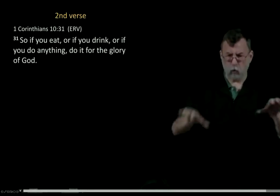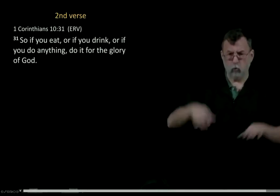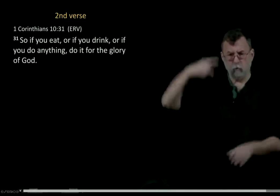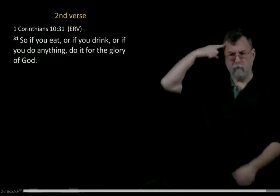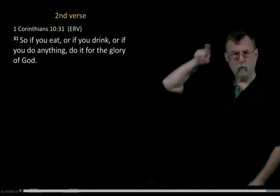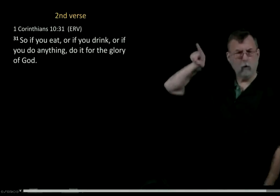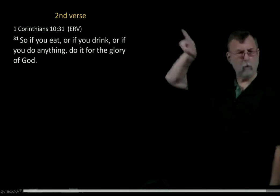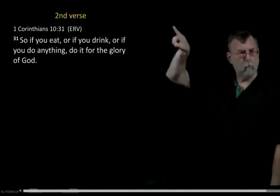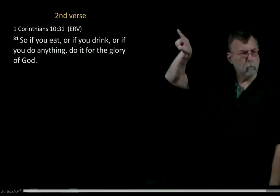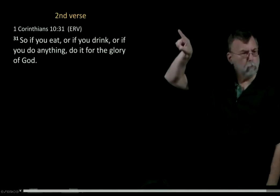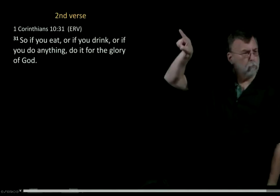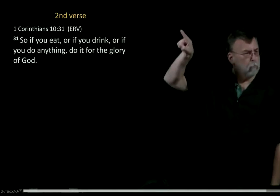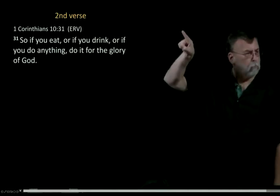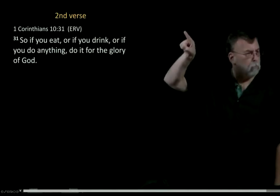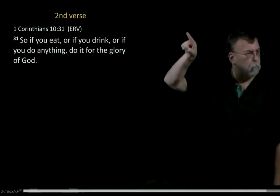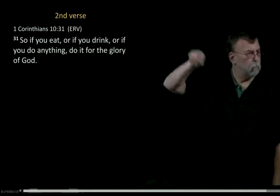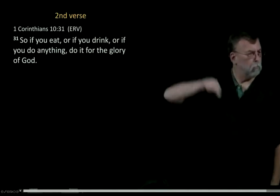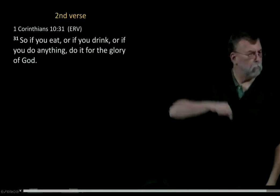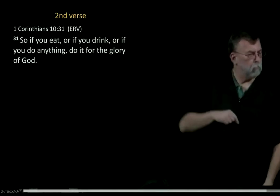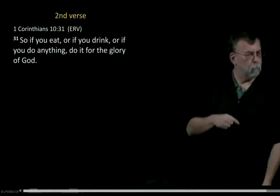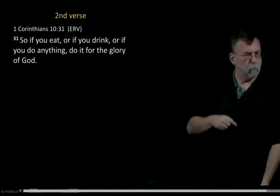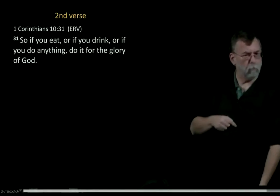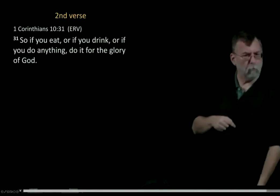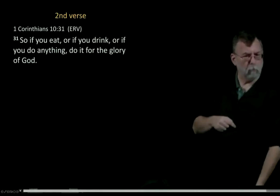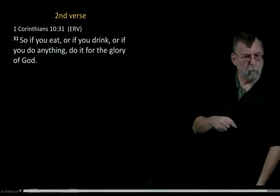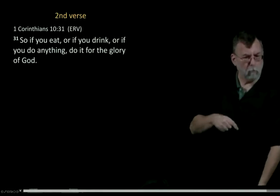That means you're do everything for Him.